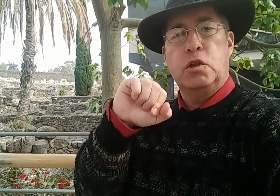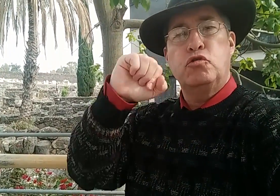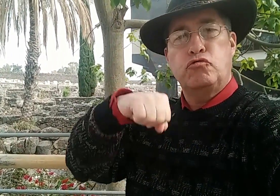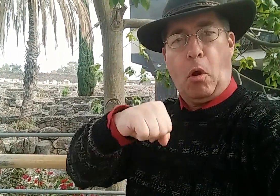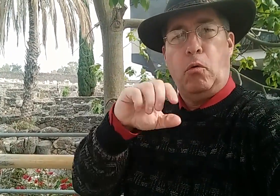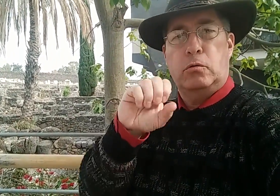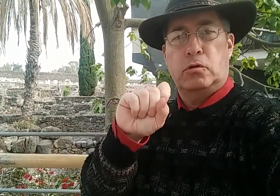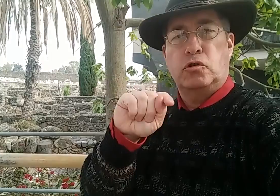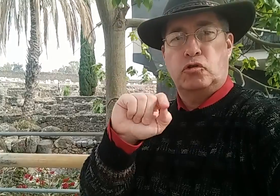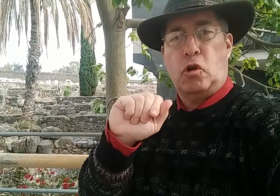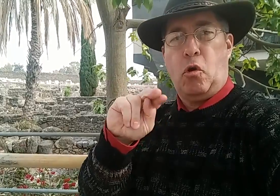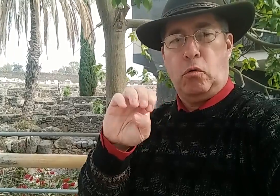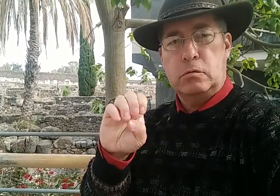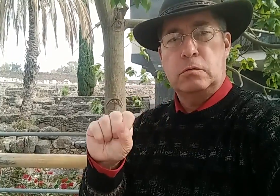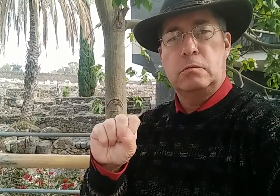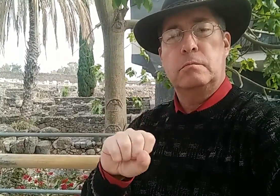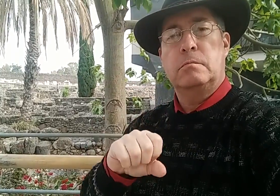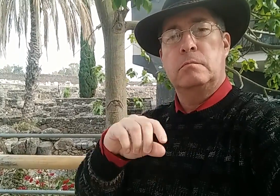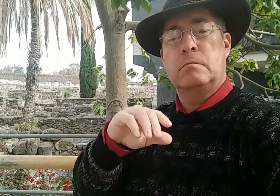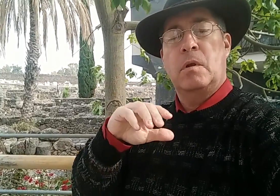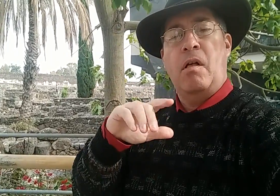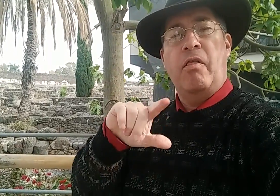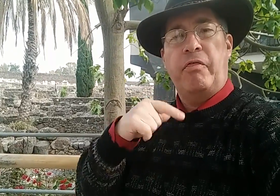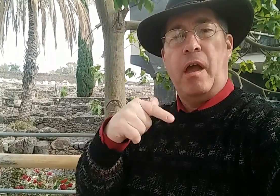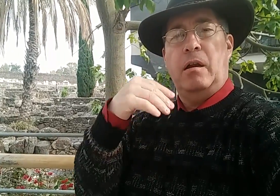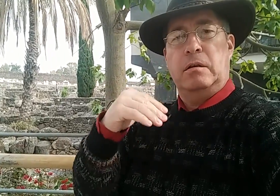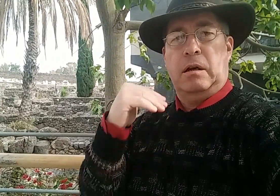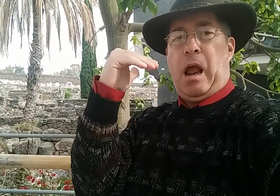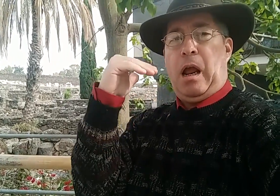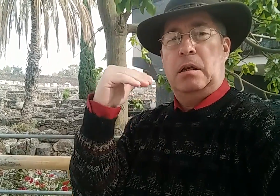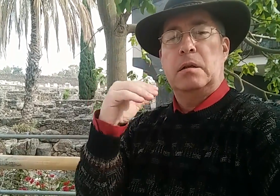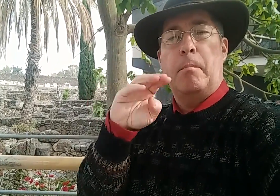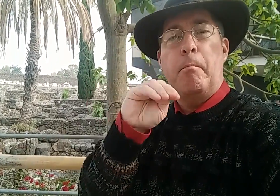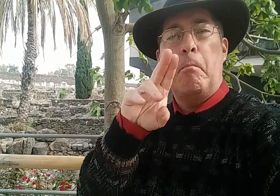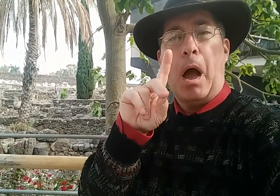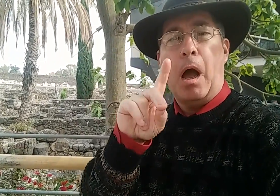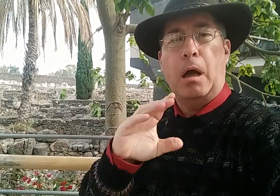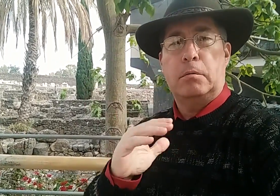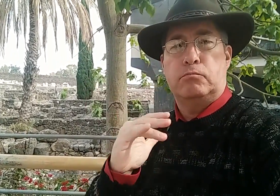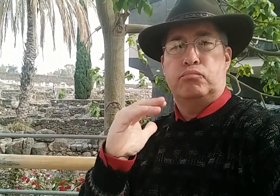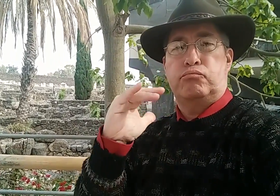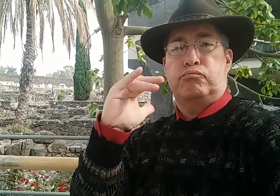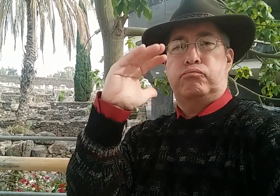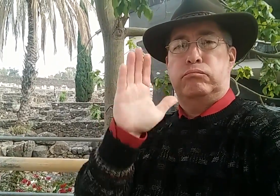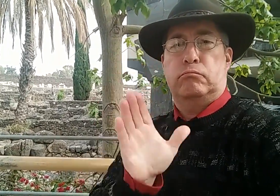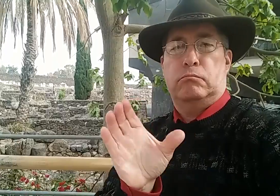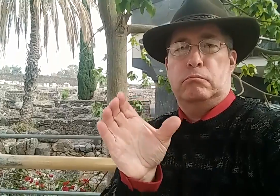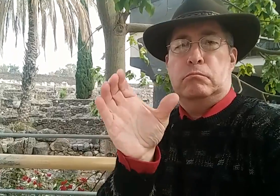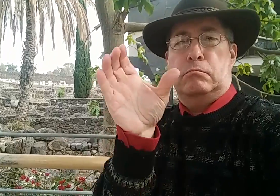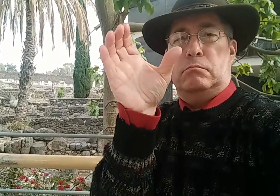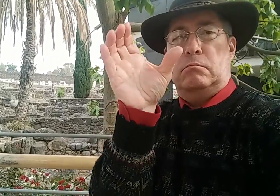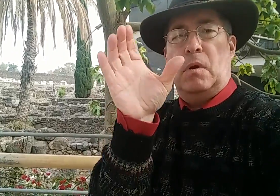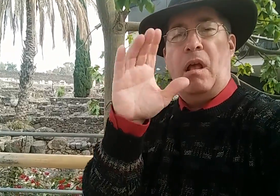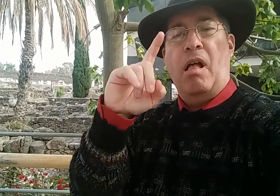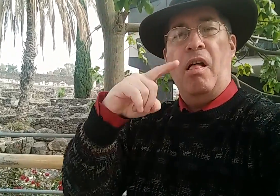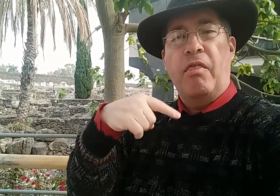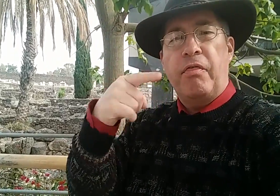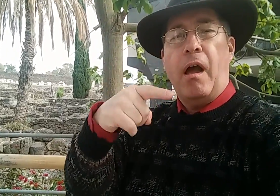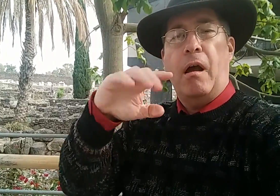3 feet of stone on which everything else was built. And then on top of that would have been mud brick or wood.